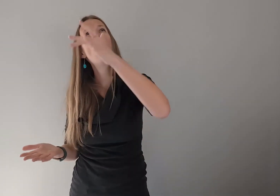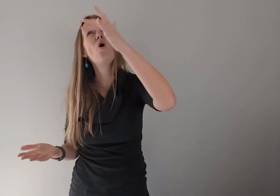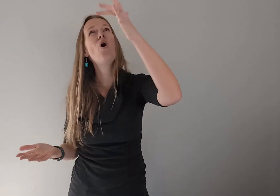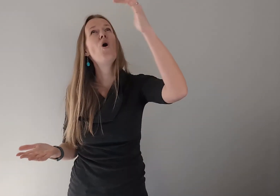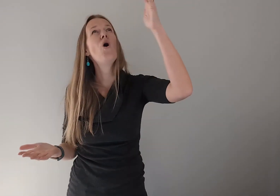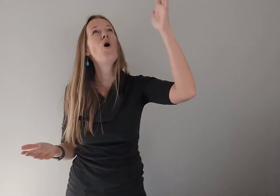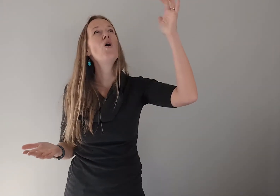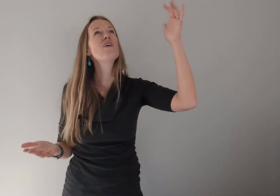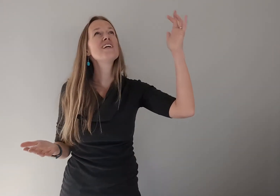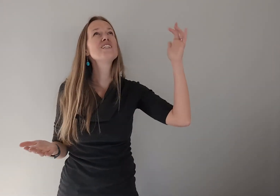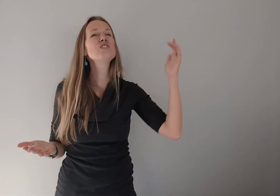Glory to